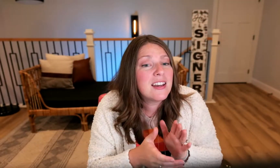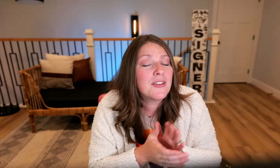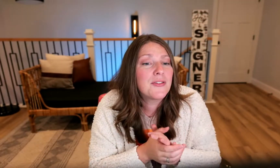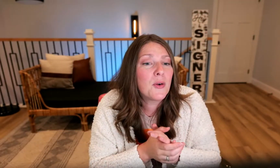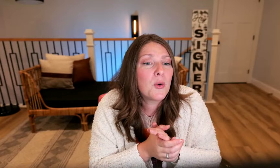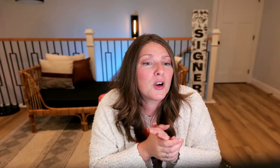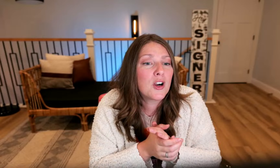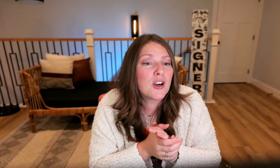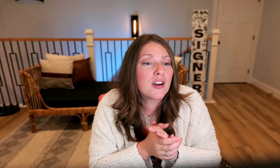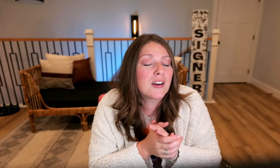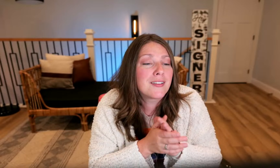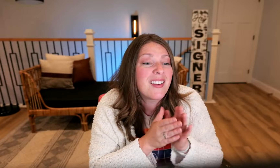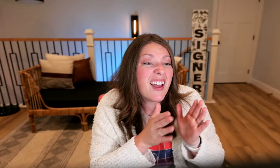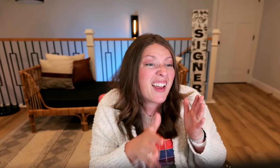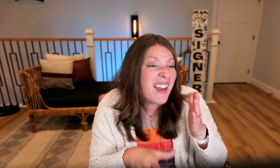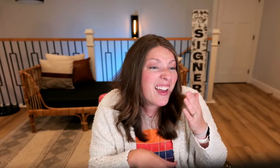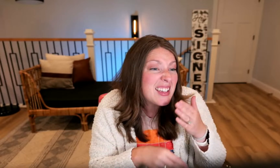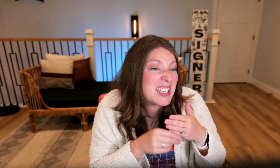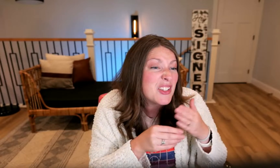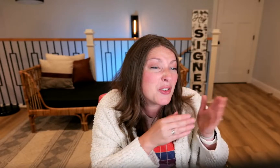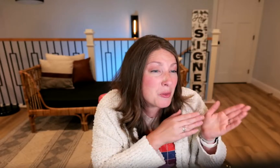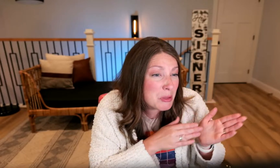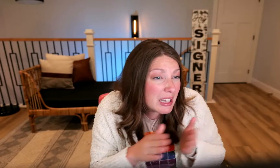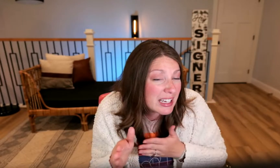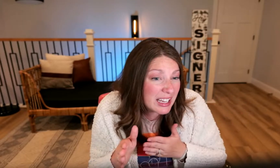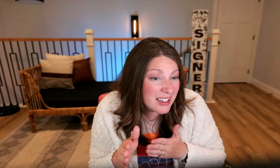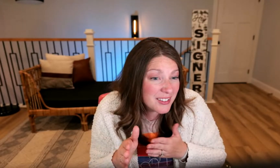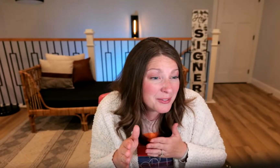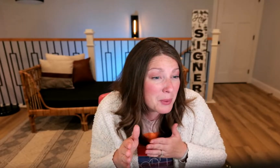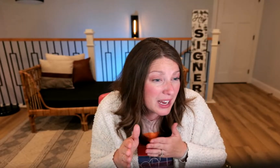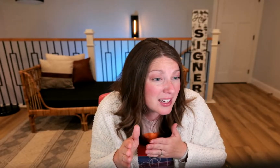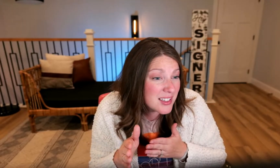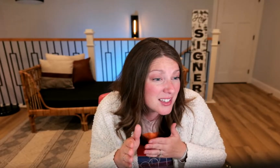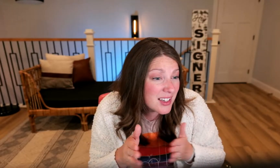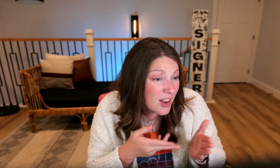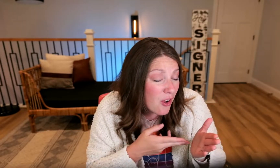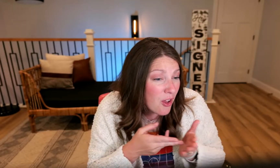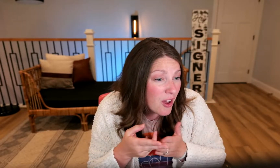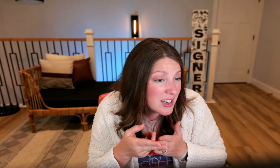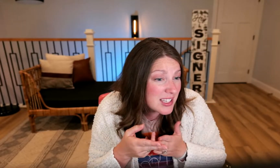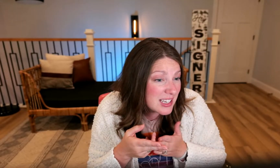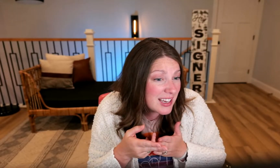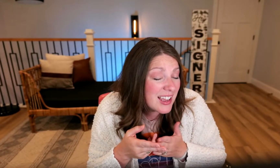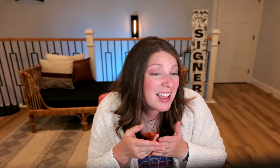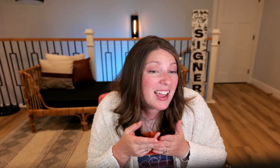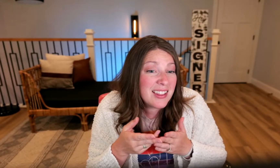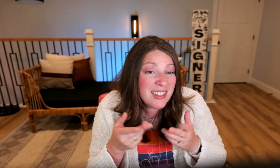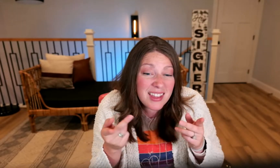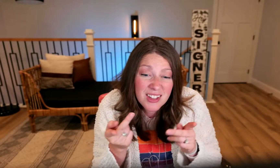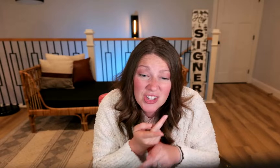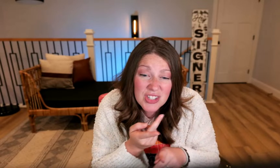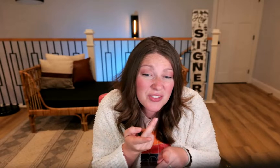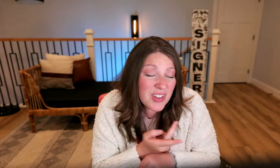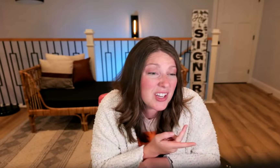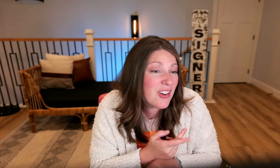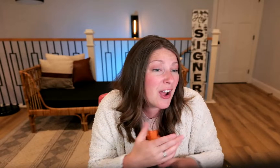need for additional planning, right? In all honesty, and things just to figure out